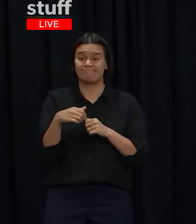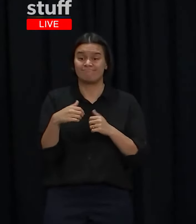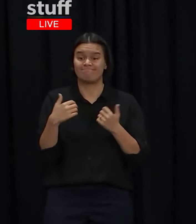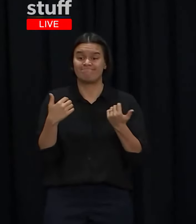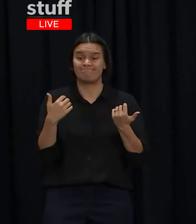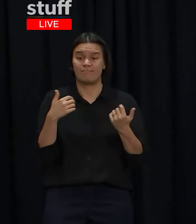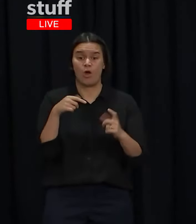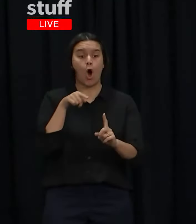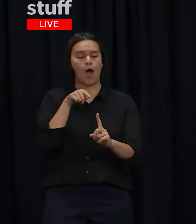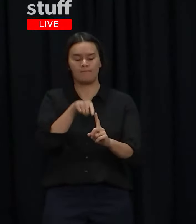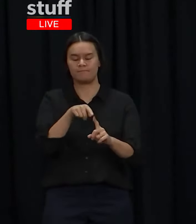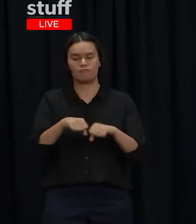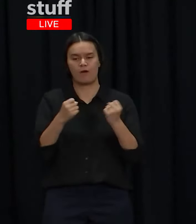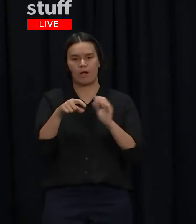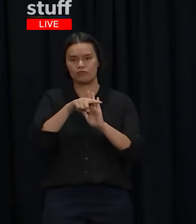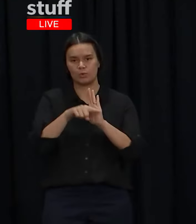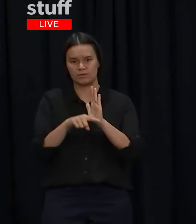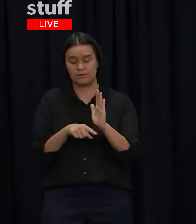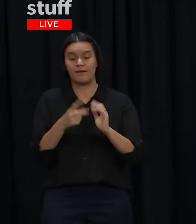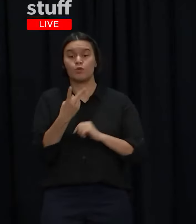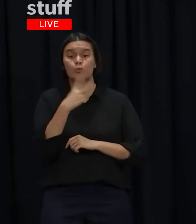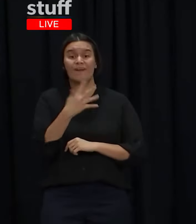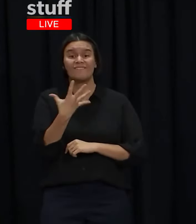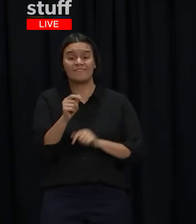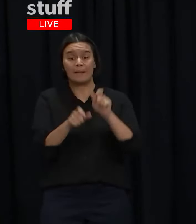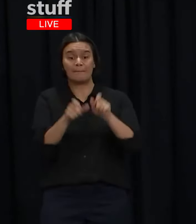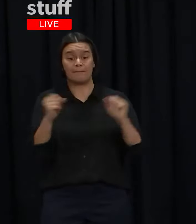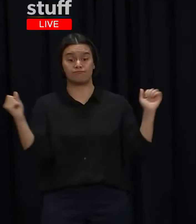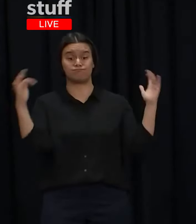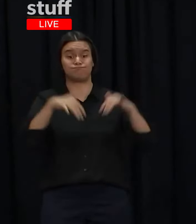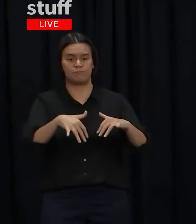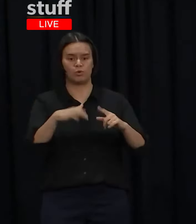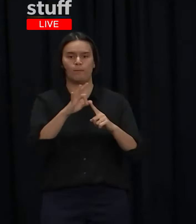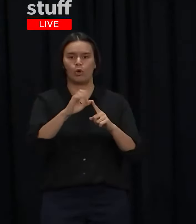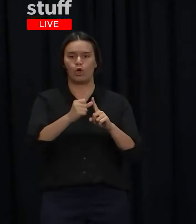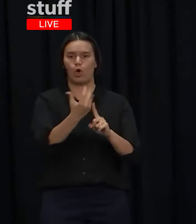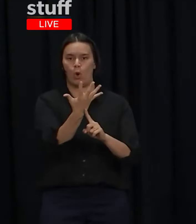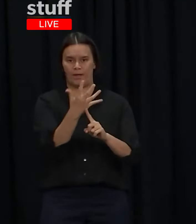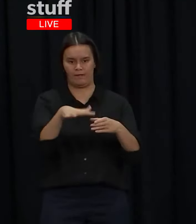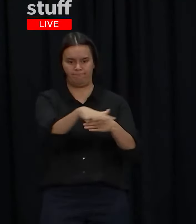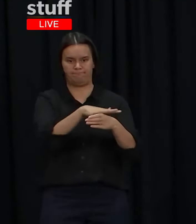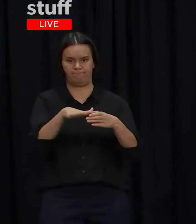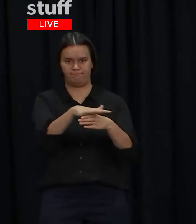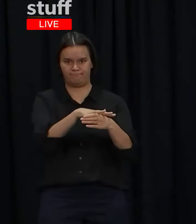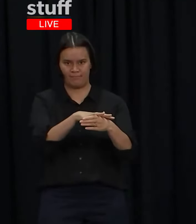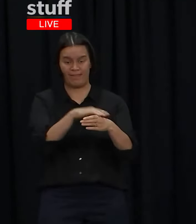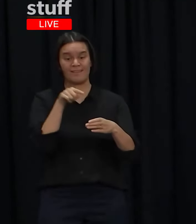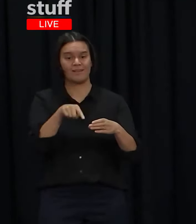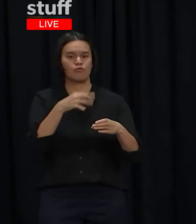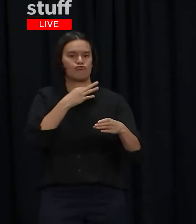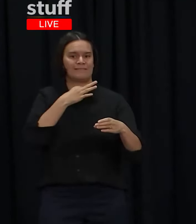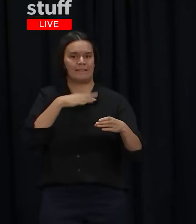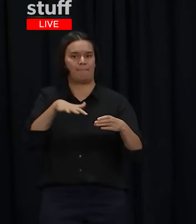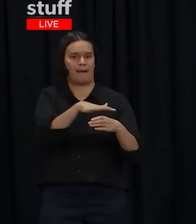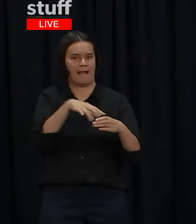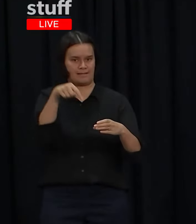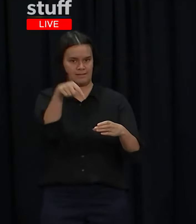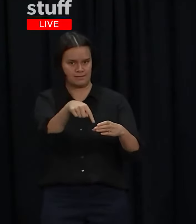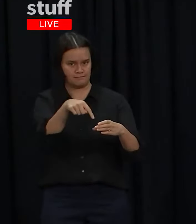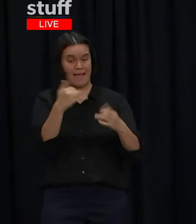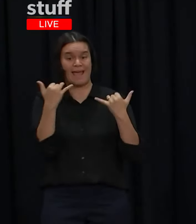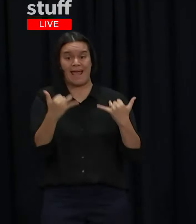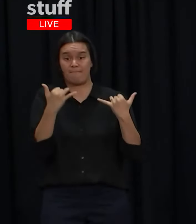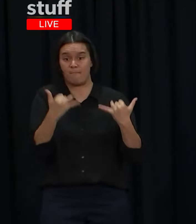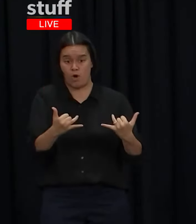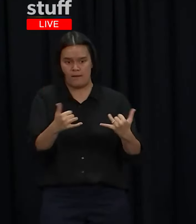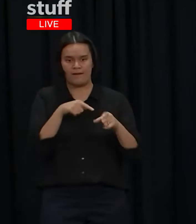exposure event and why we have, if it's the one I think you're talking about, why we have identified it as a location of interest, because